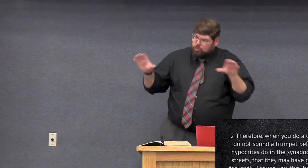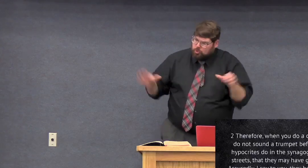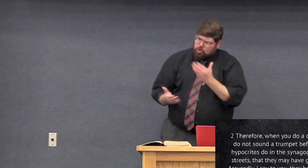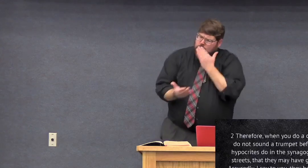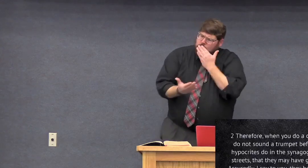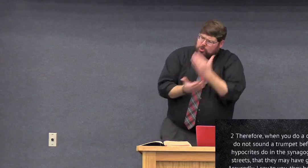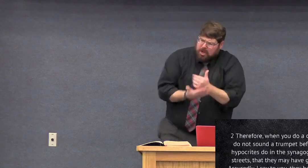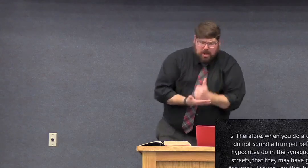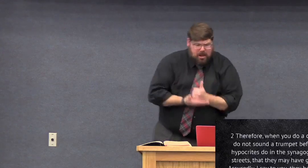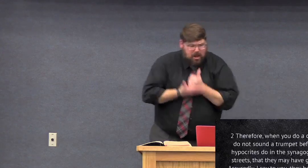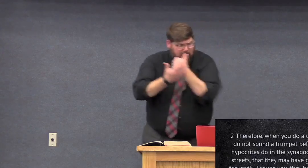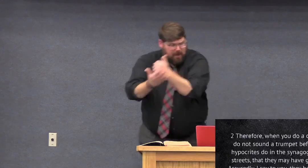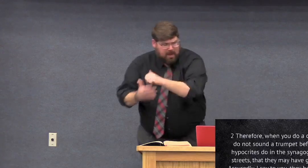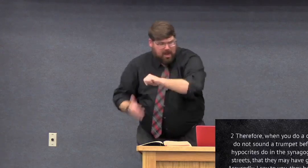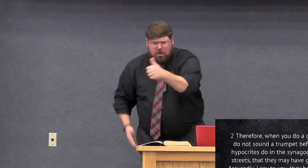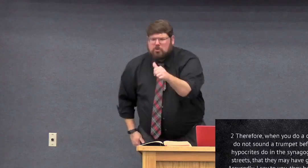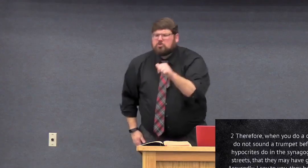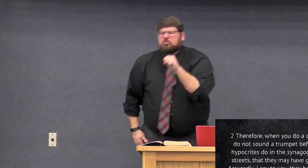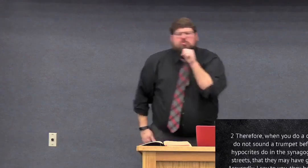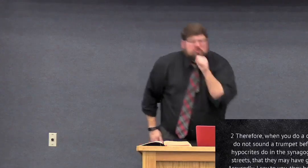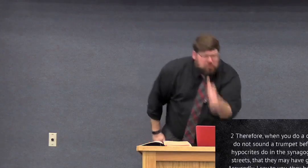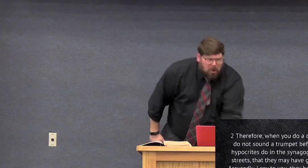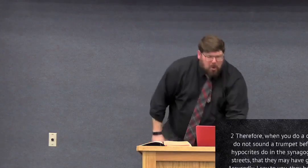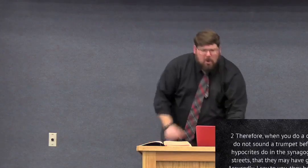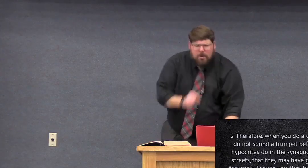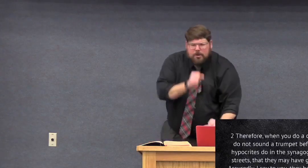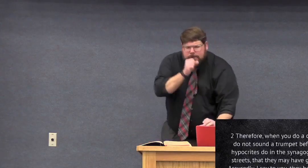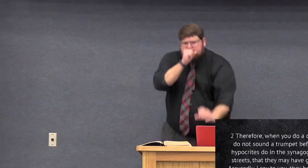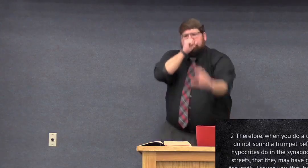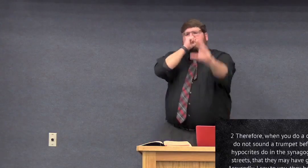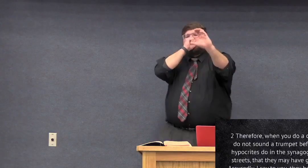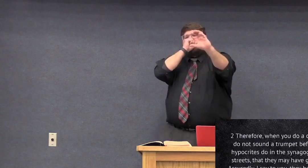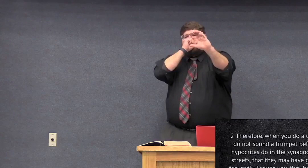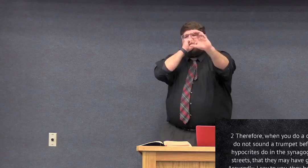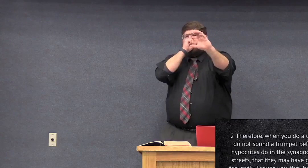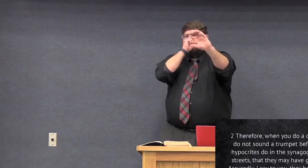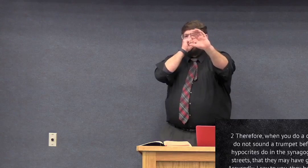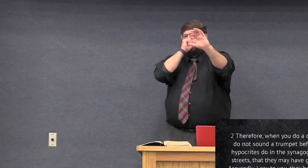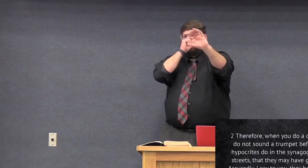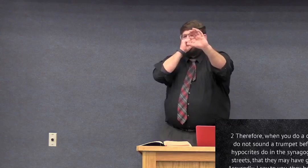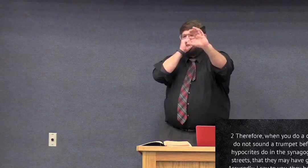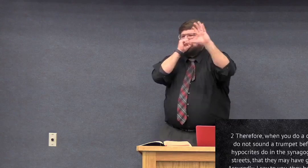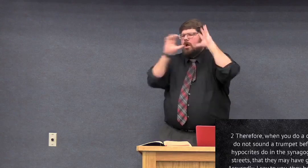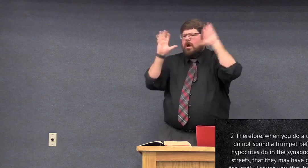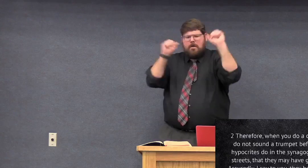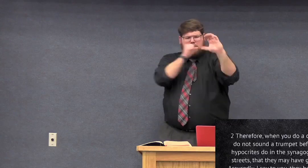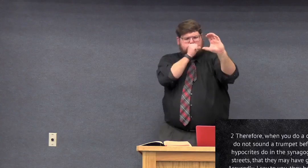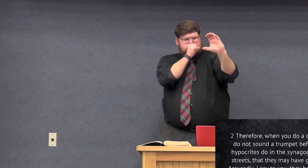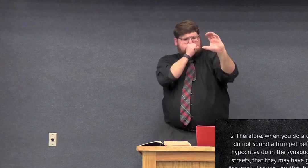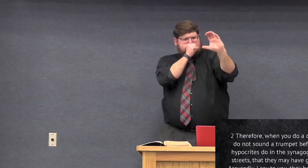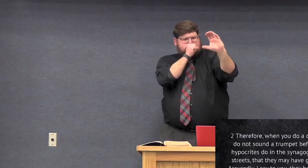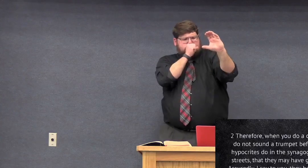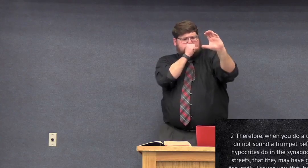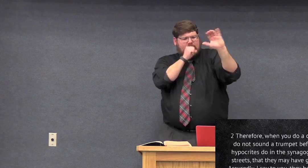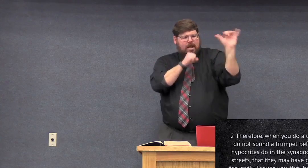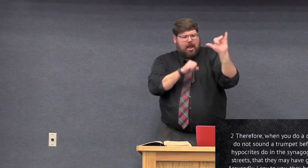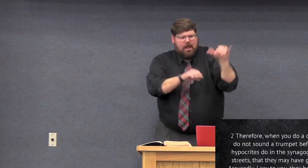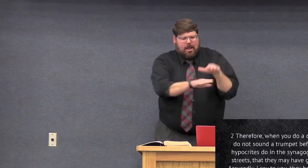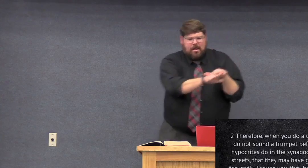Therefore, when you do a charitable deed, don't sound a trumpet before you, as the